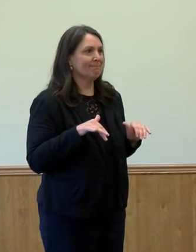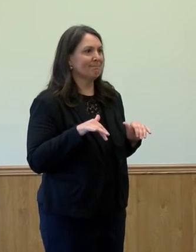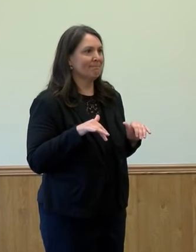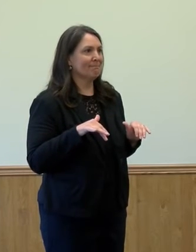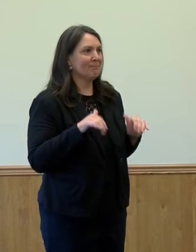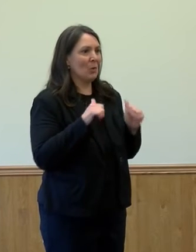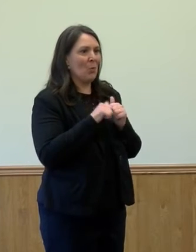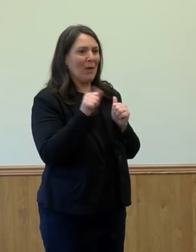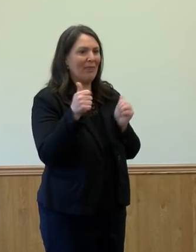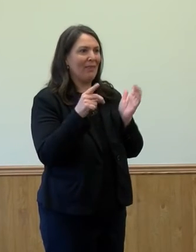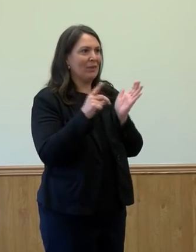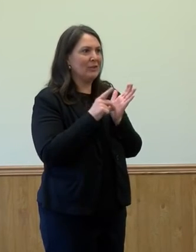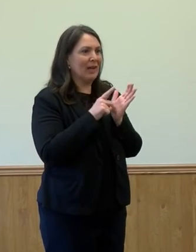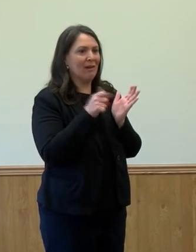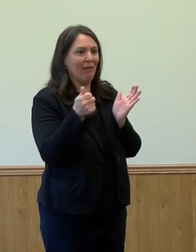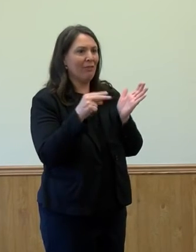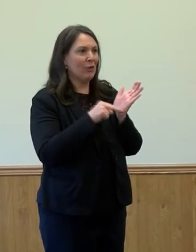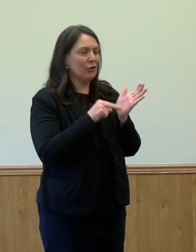professionals in sadness.